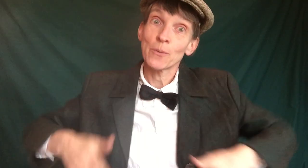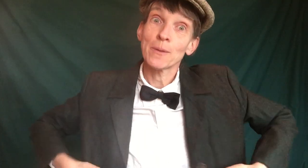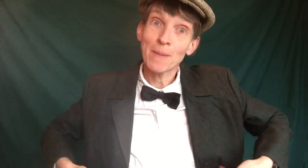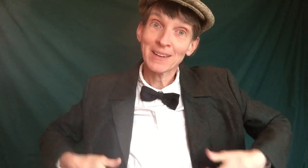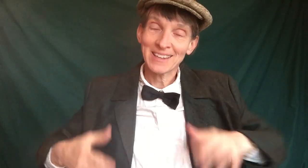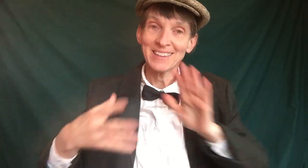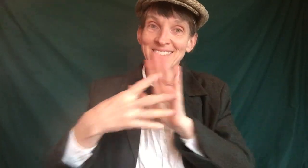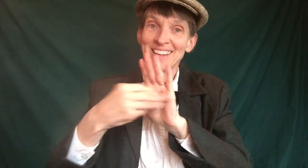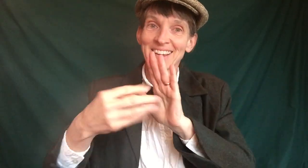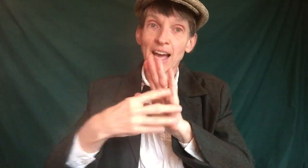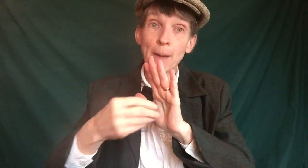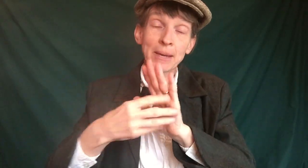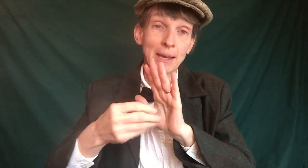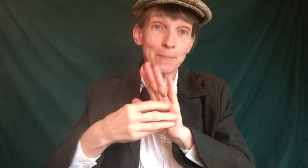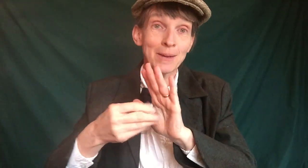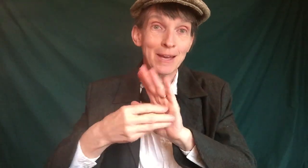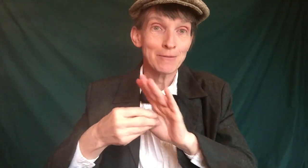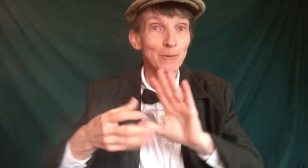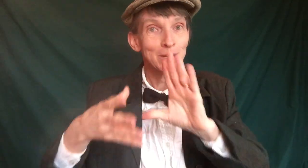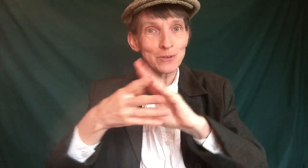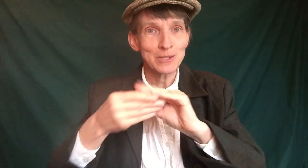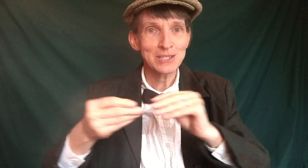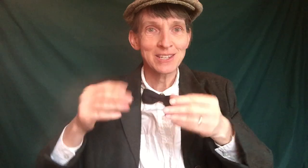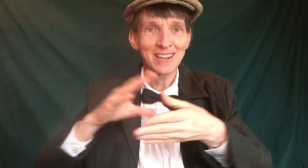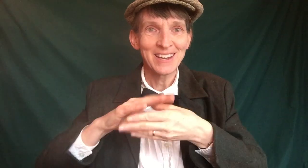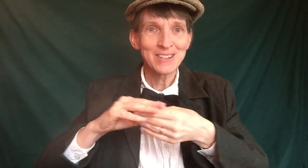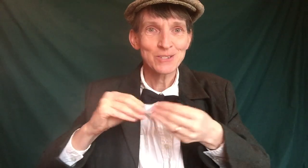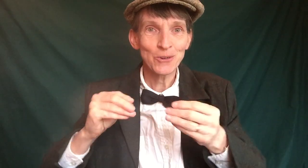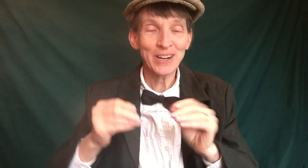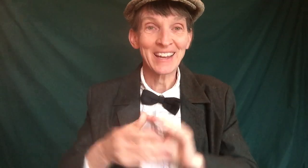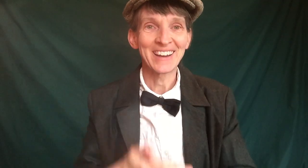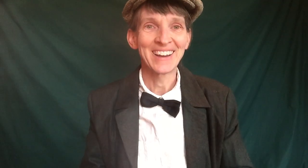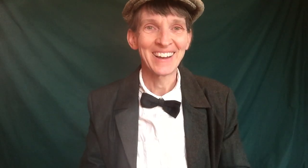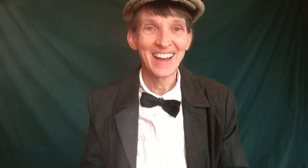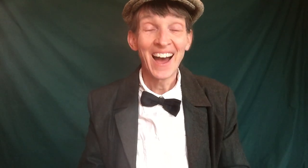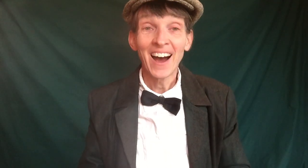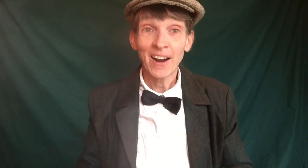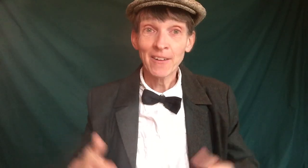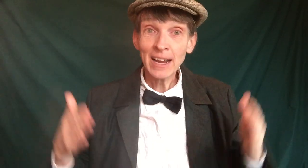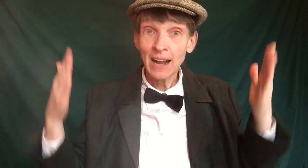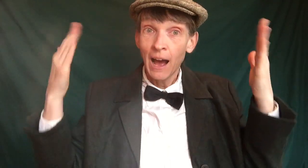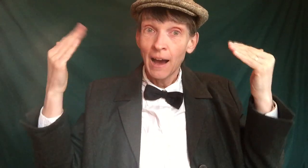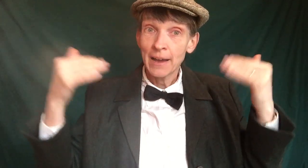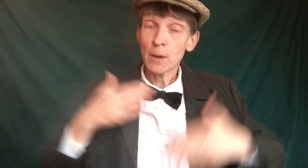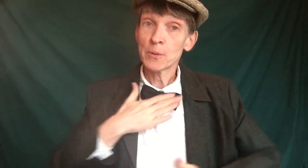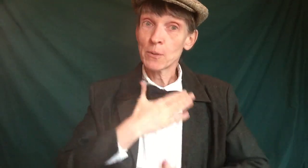the monkeys copying him if you want to do this story. All right. I hope you